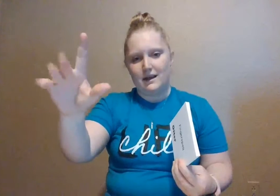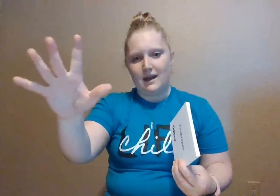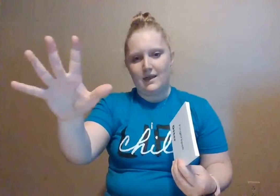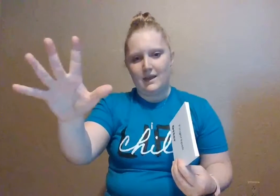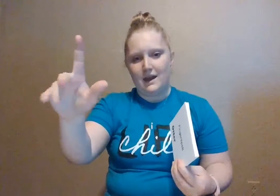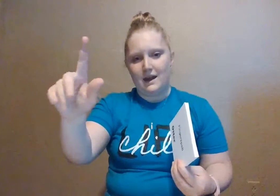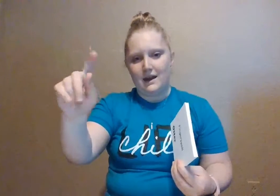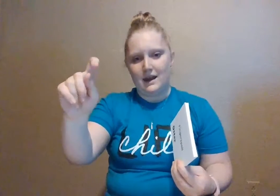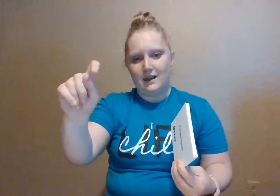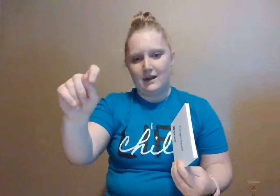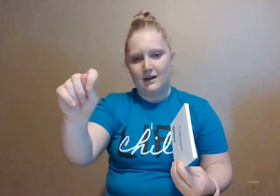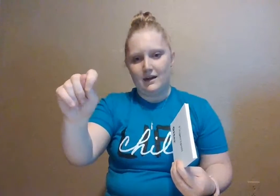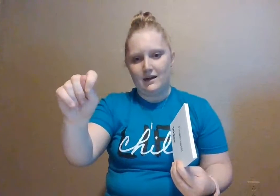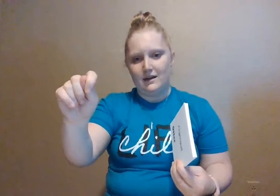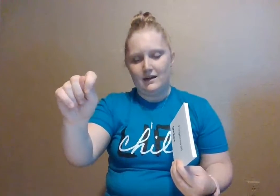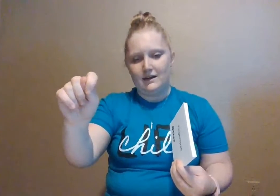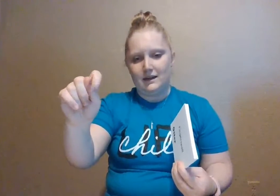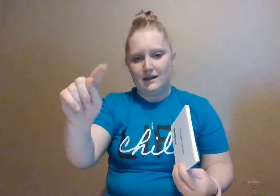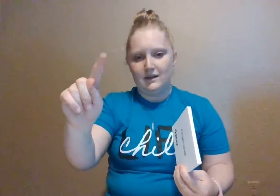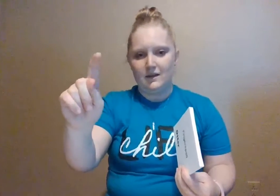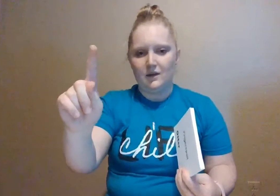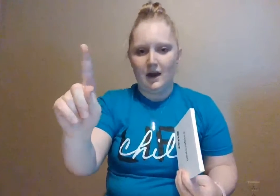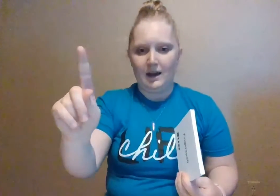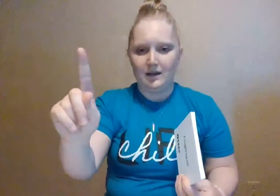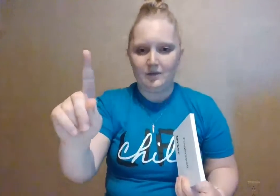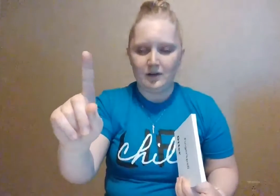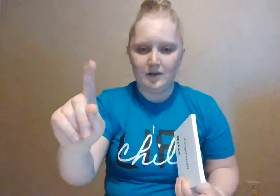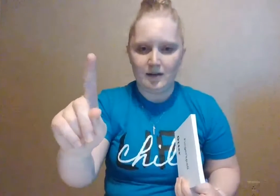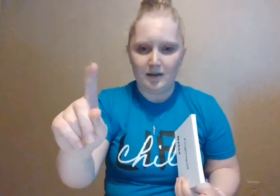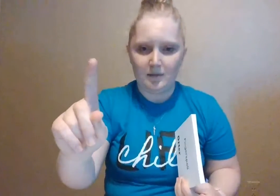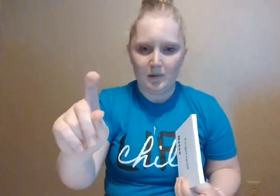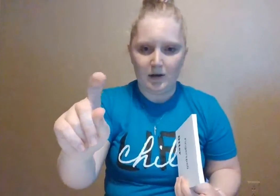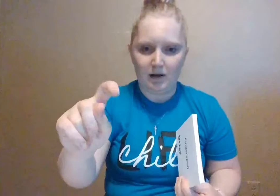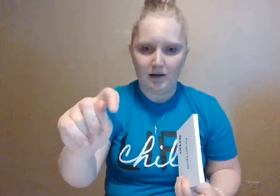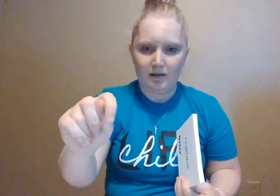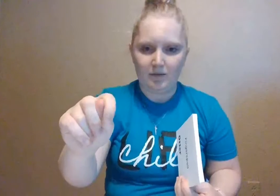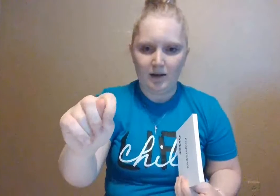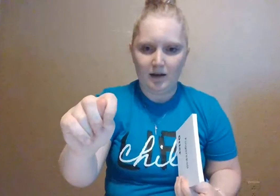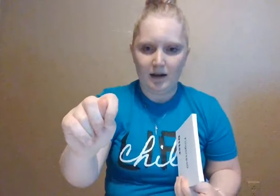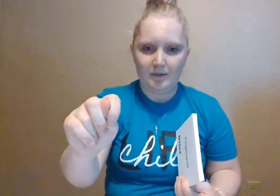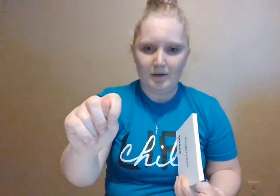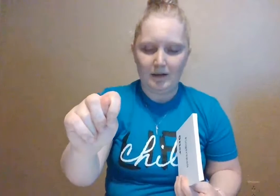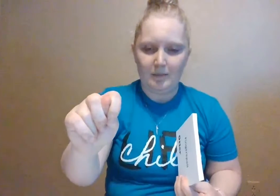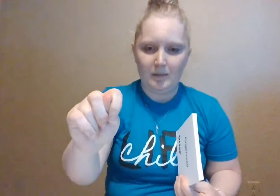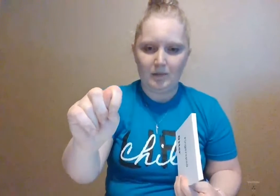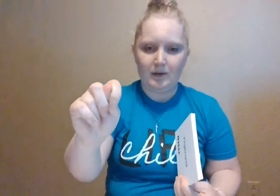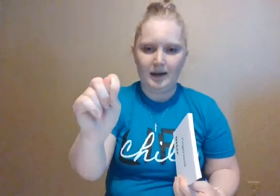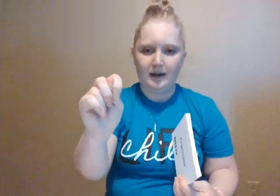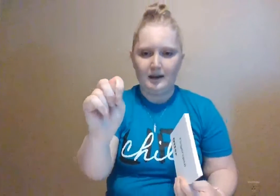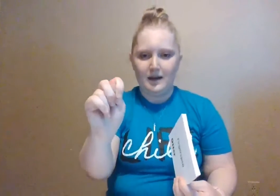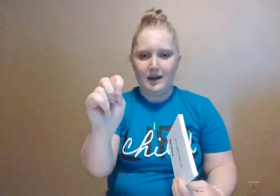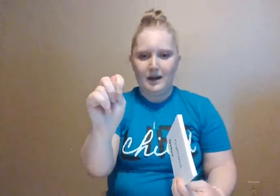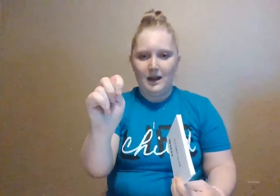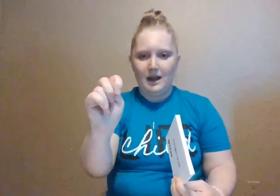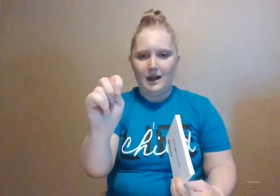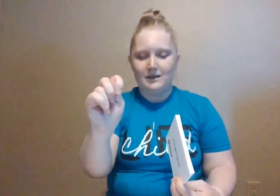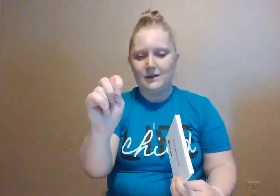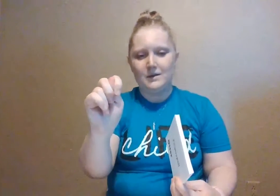and then another T, so you kind of just put your index finger and have your thumb in between it, and